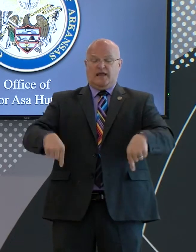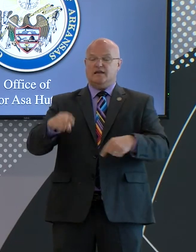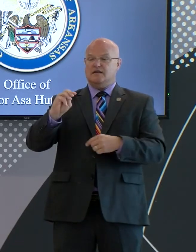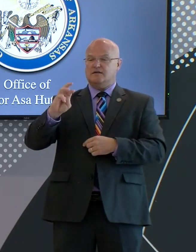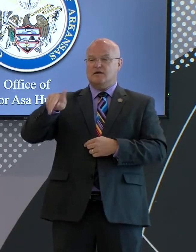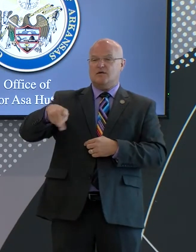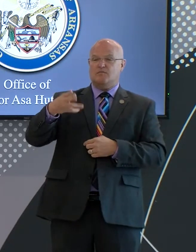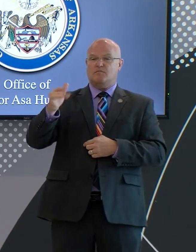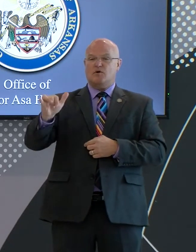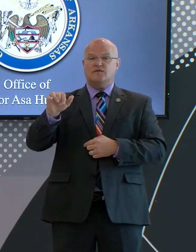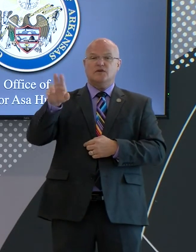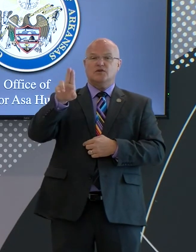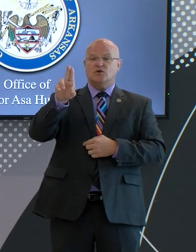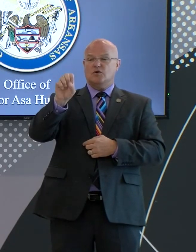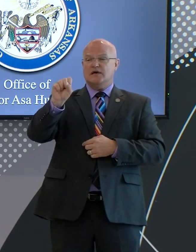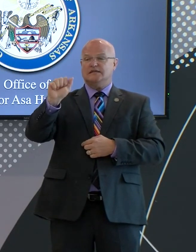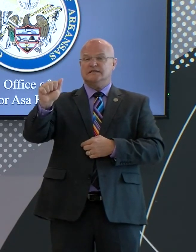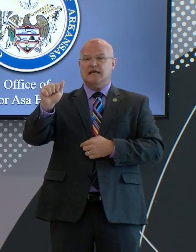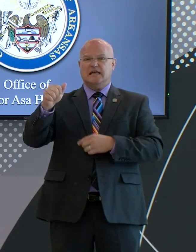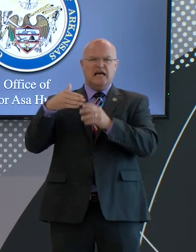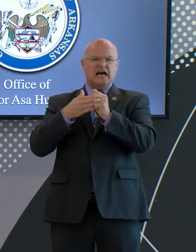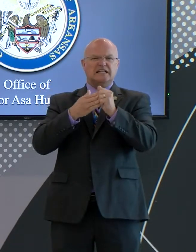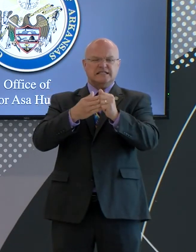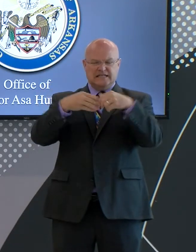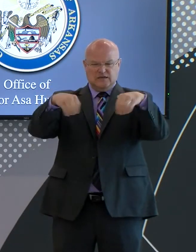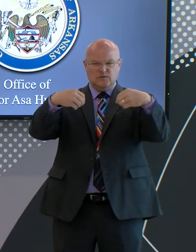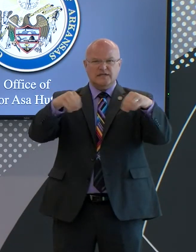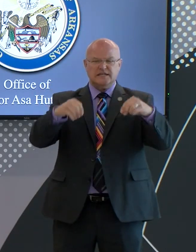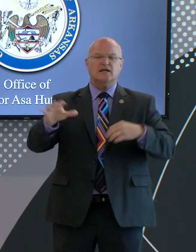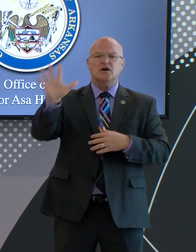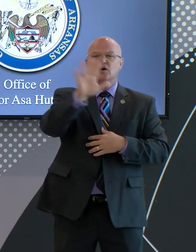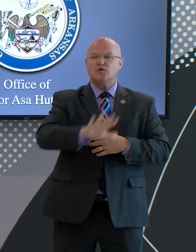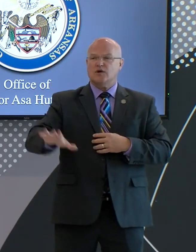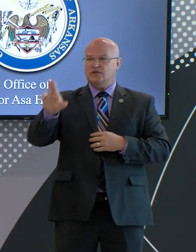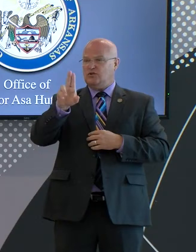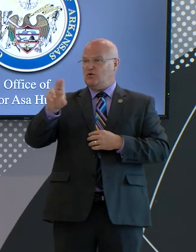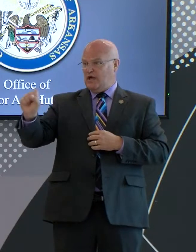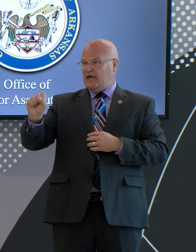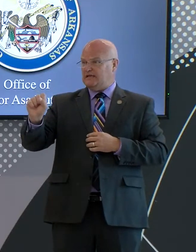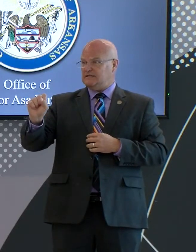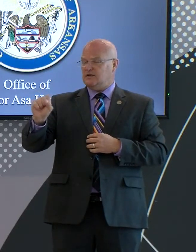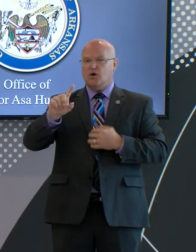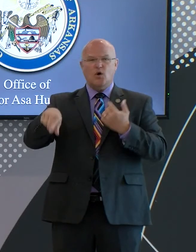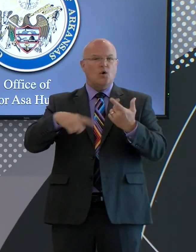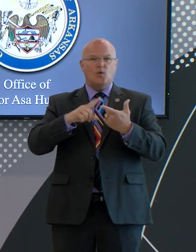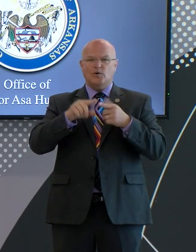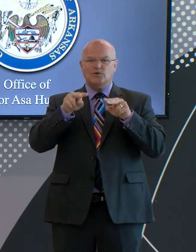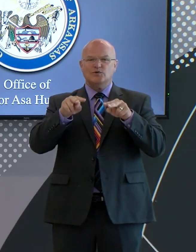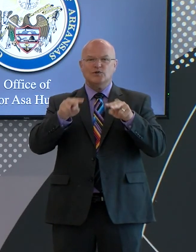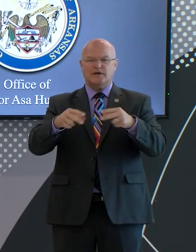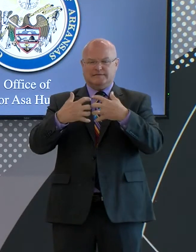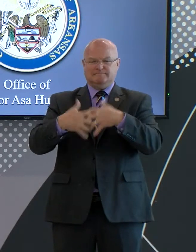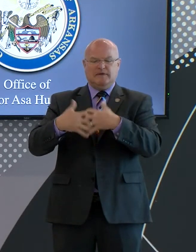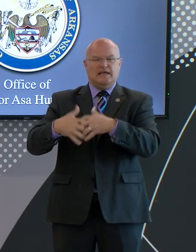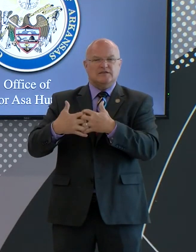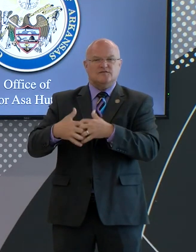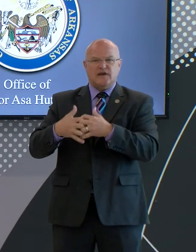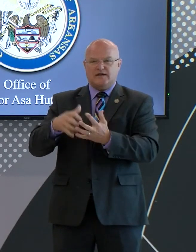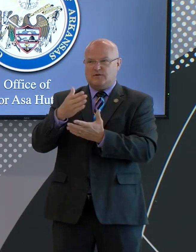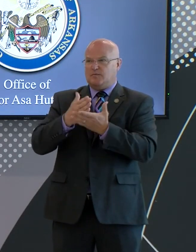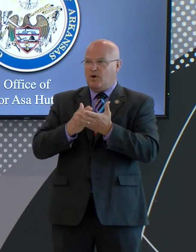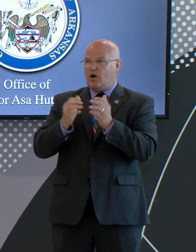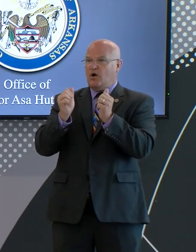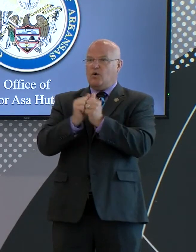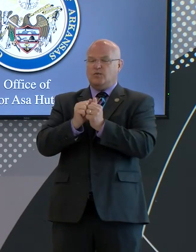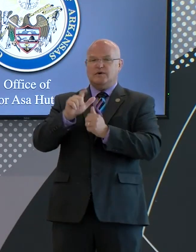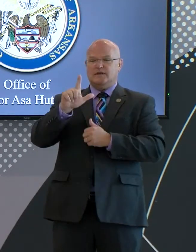Murphy USA, a leading retailer across the United States, whenever you look at the manufacturing sector